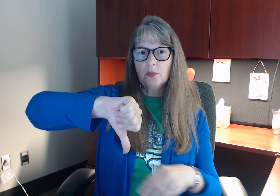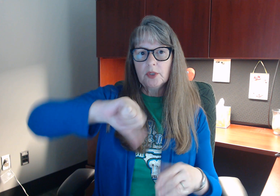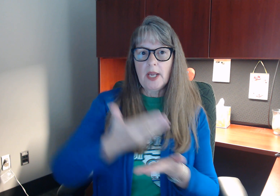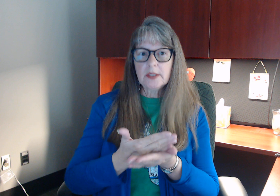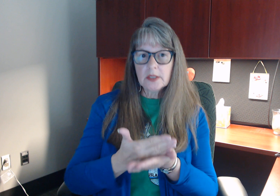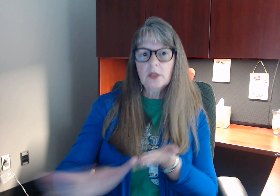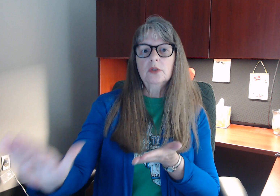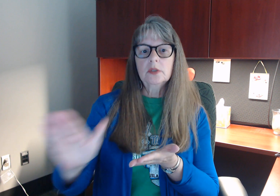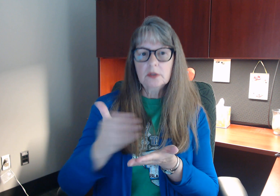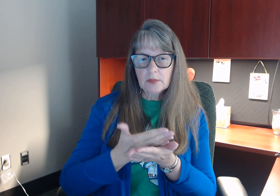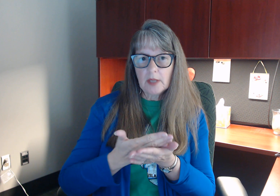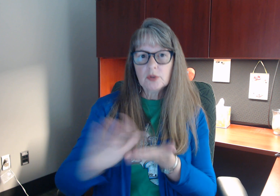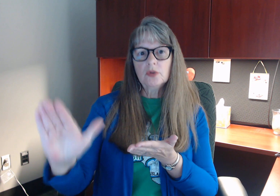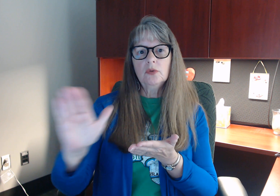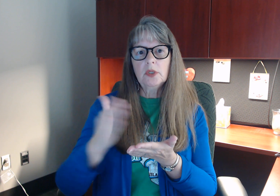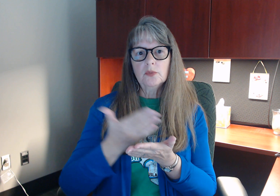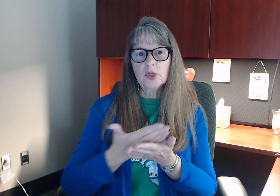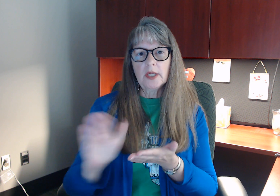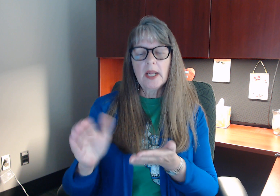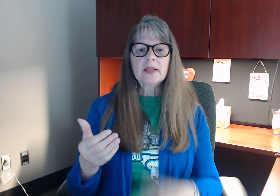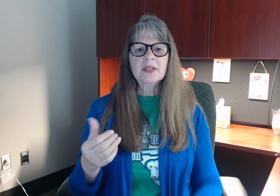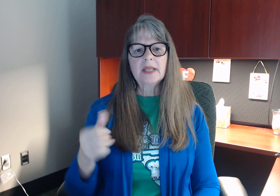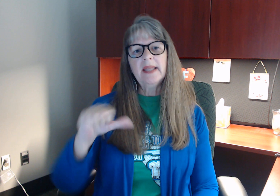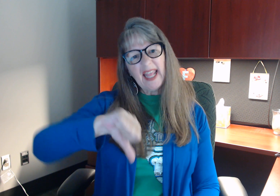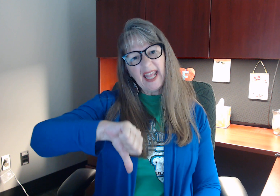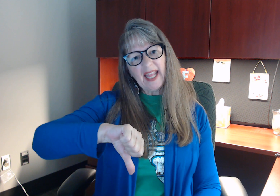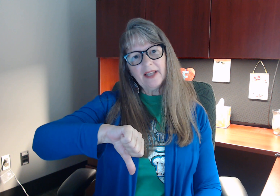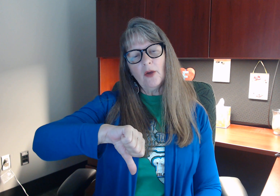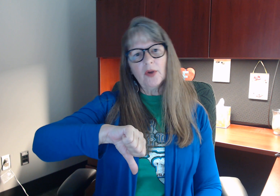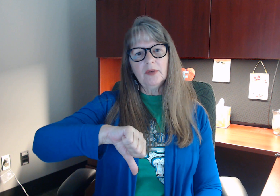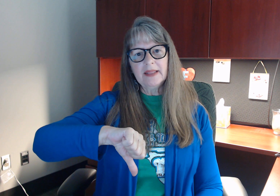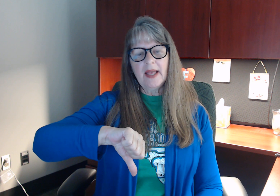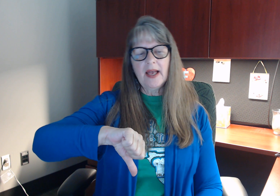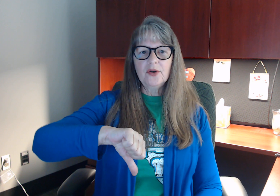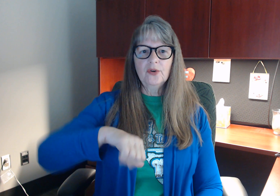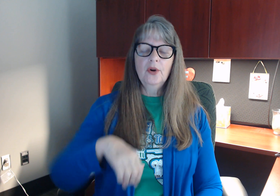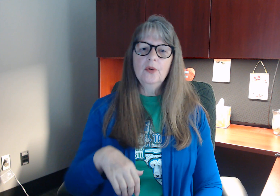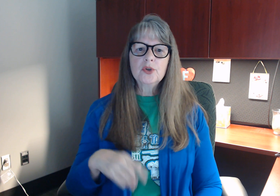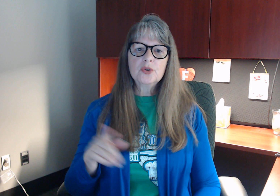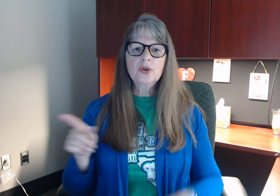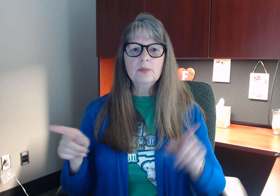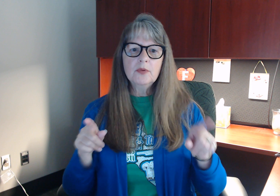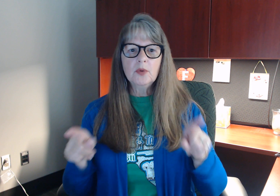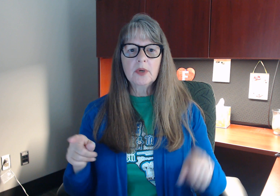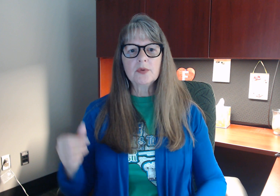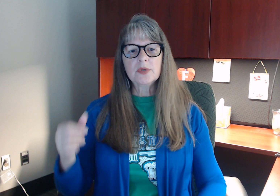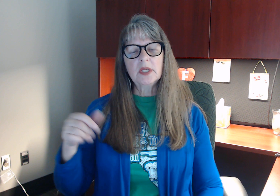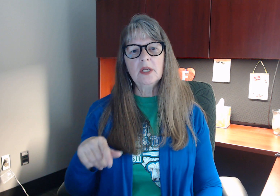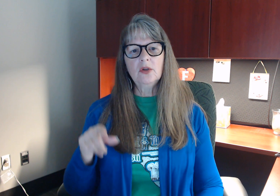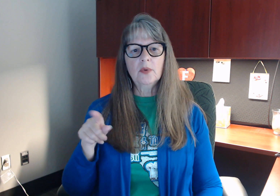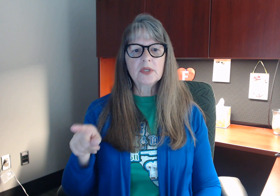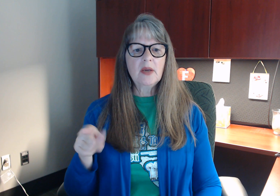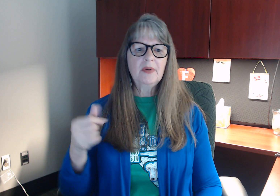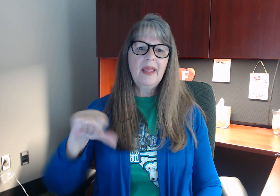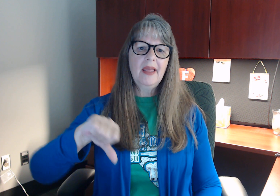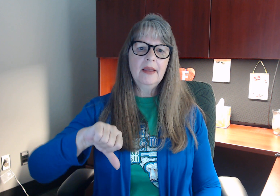reject, sometimes you do need to reject. This is like, no, I don't like that, or which movie you want to go see? Do you want to see that one?